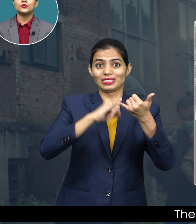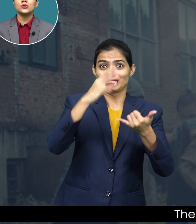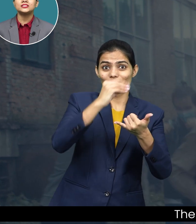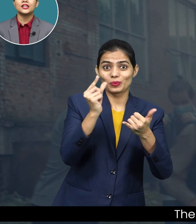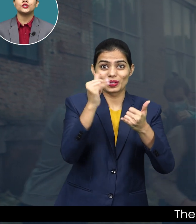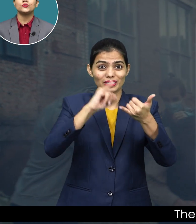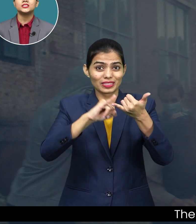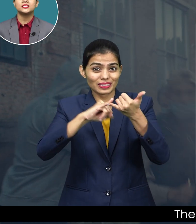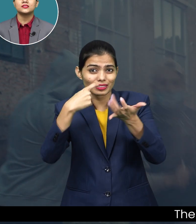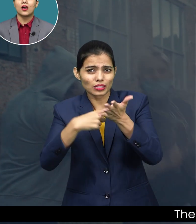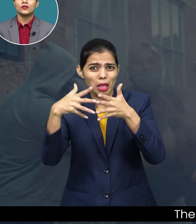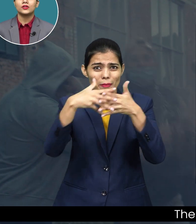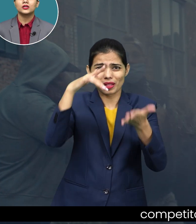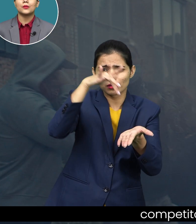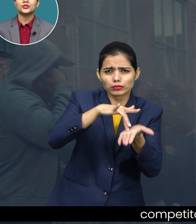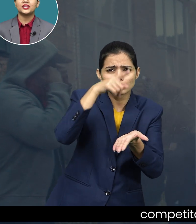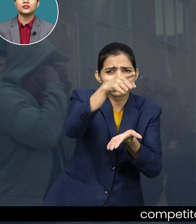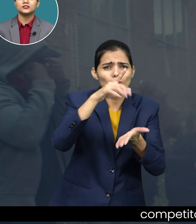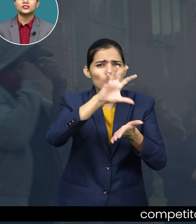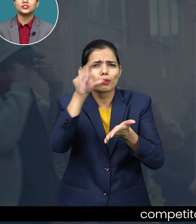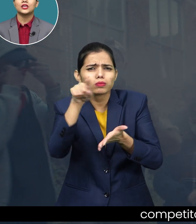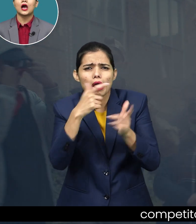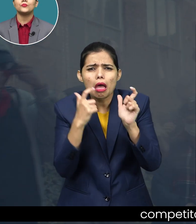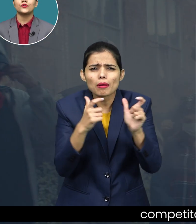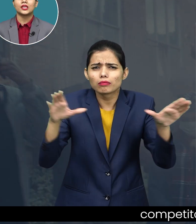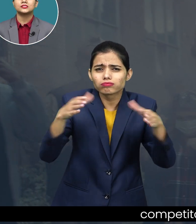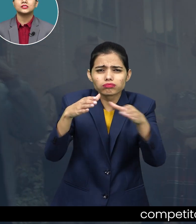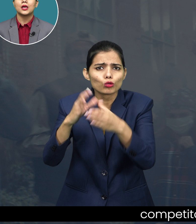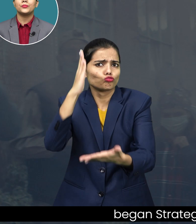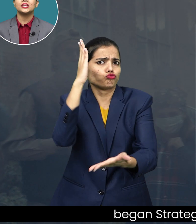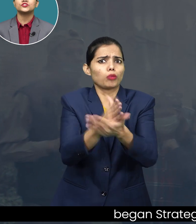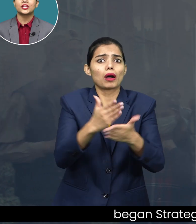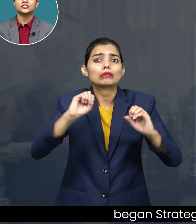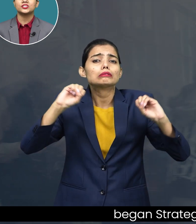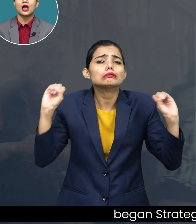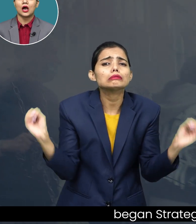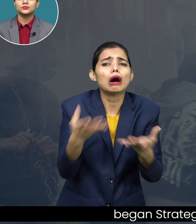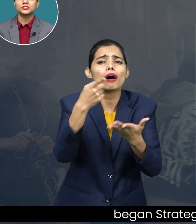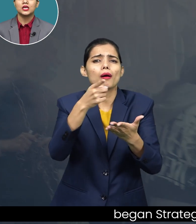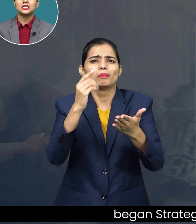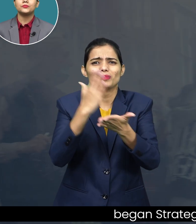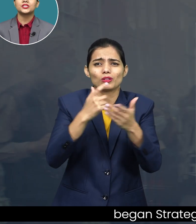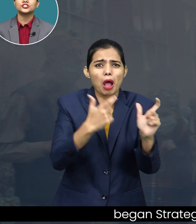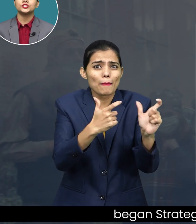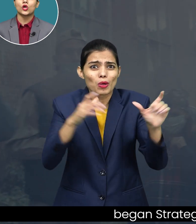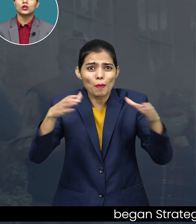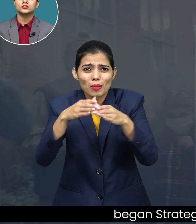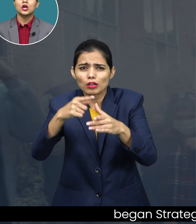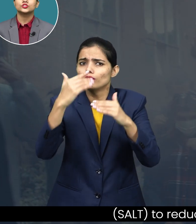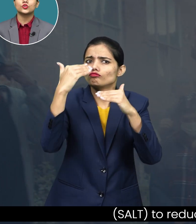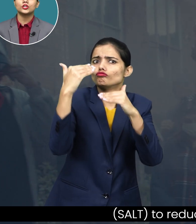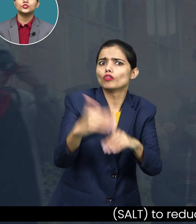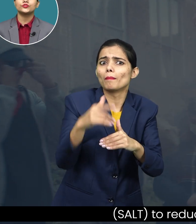The US and USSR competitors in the arms race began strategic arms limitation